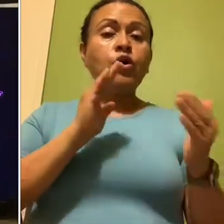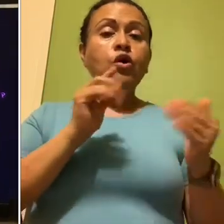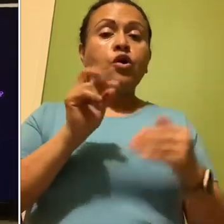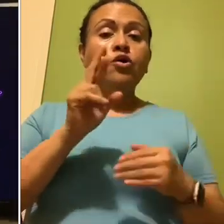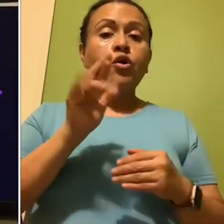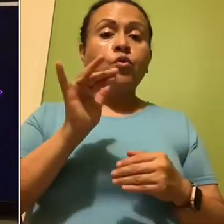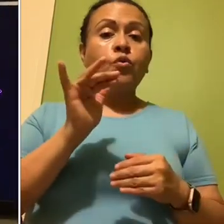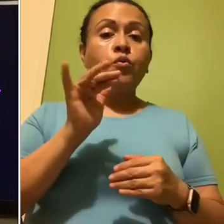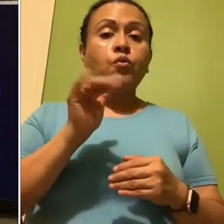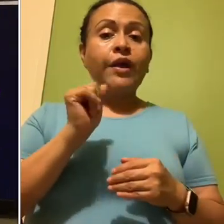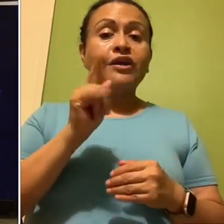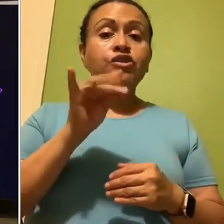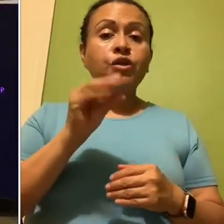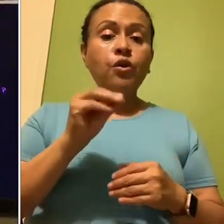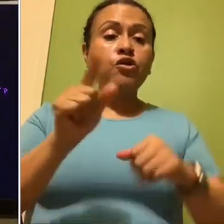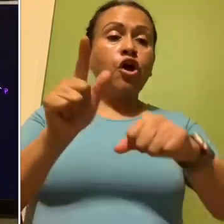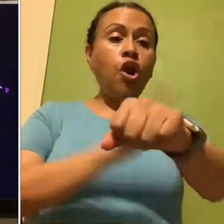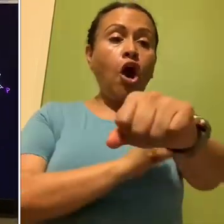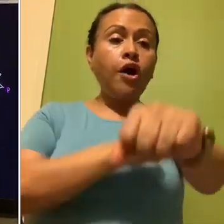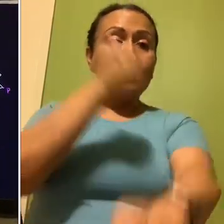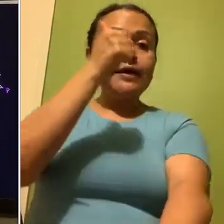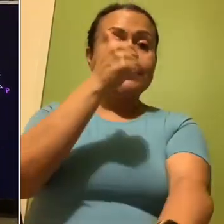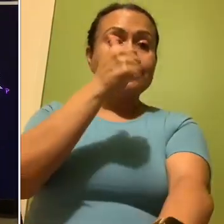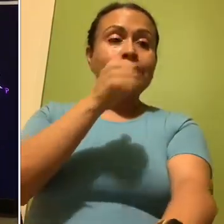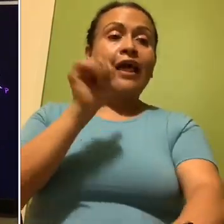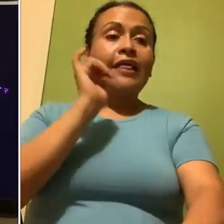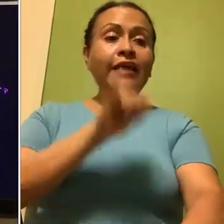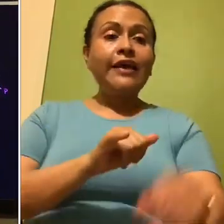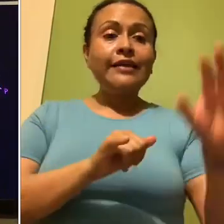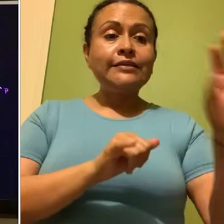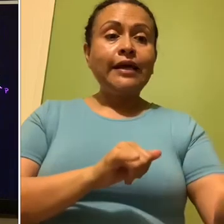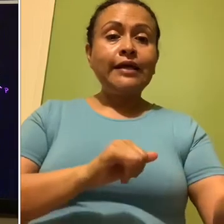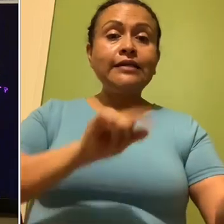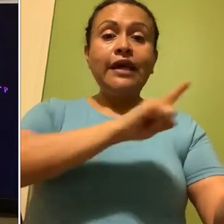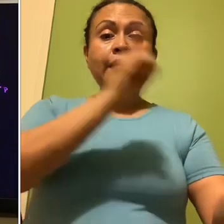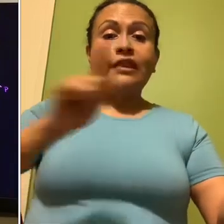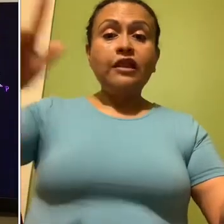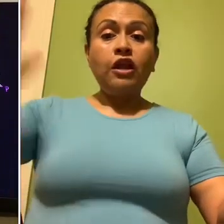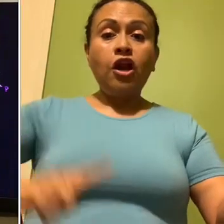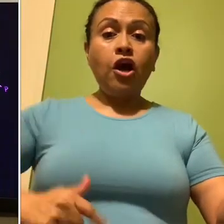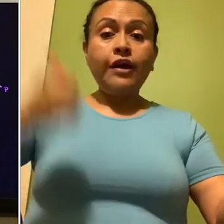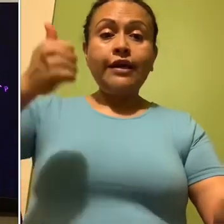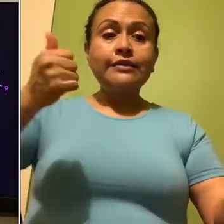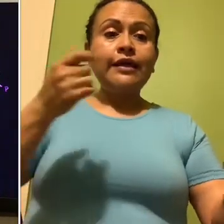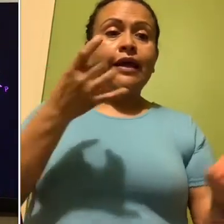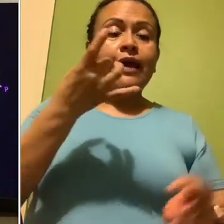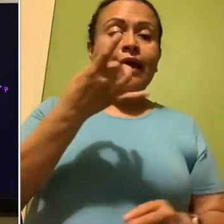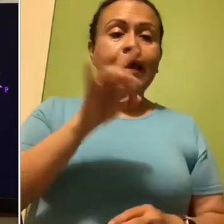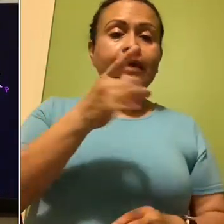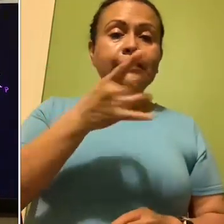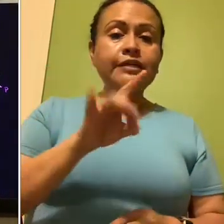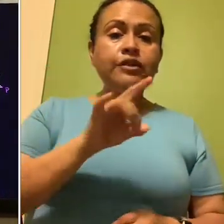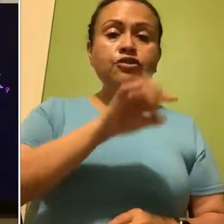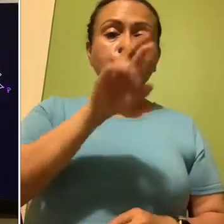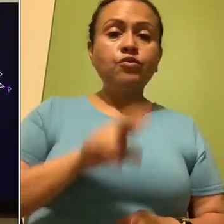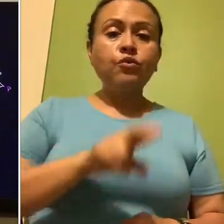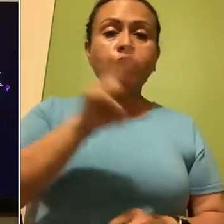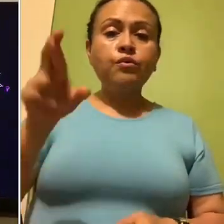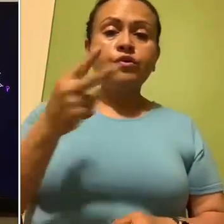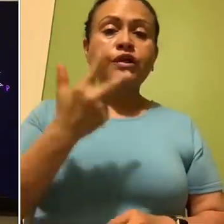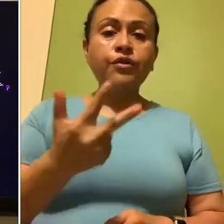the ratio of the longest side. So the longest side here is 6, and then the longest side over here is an 18 square roots of